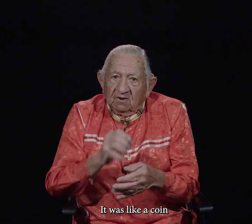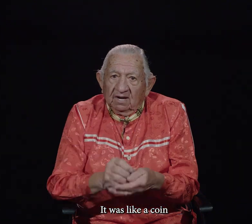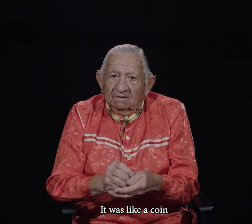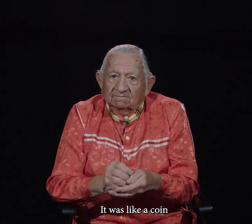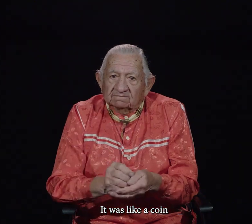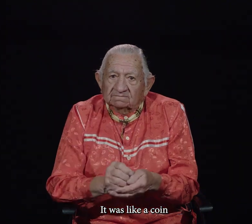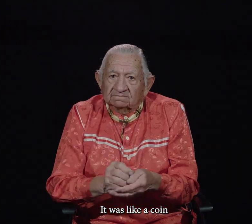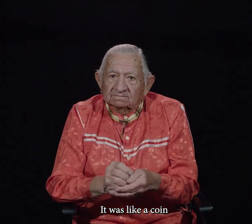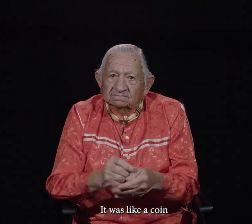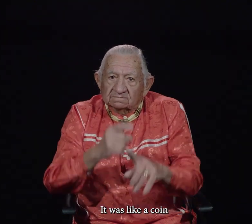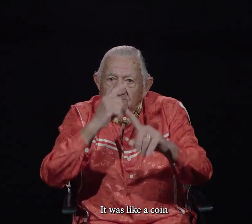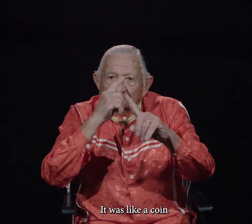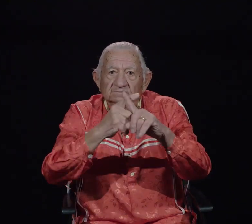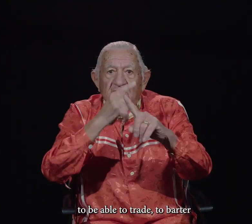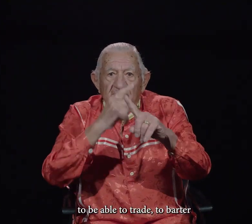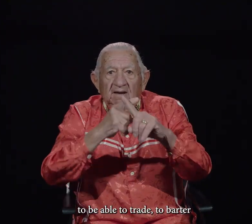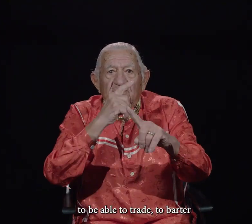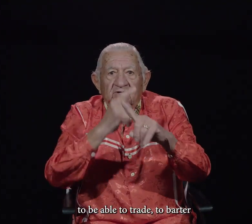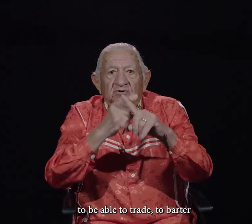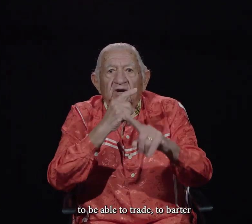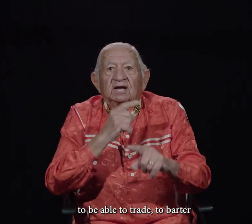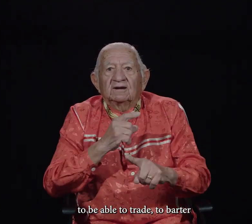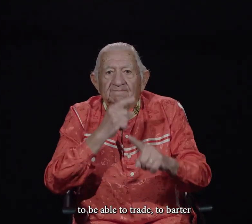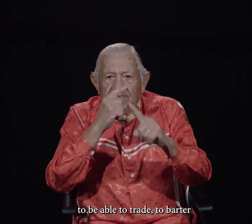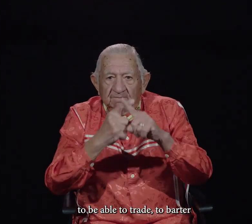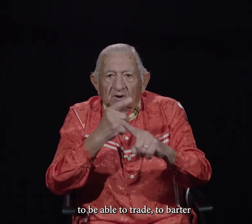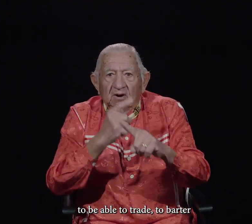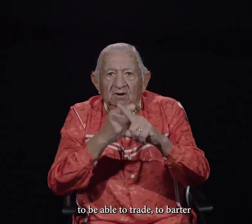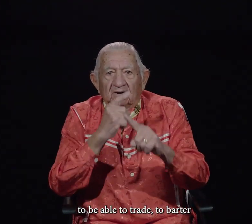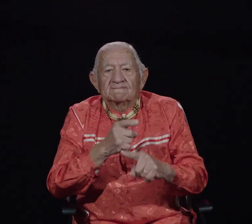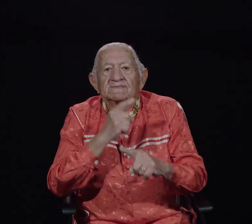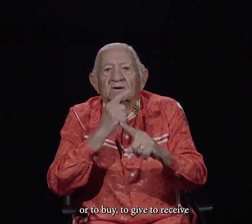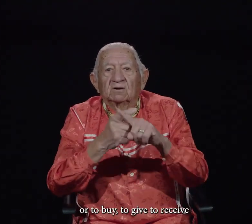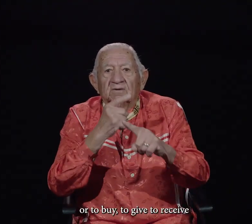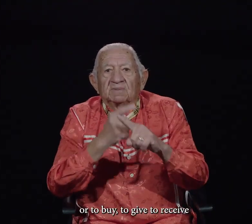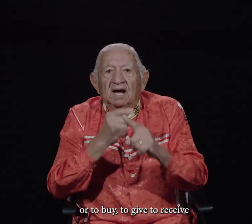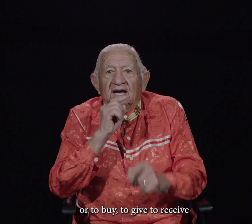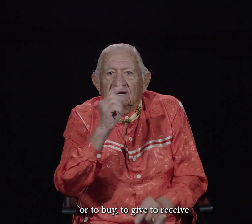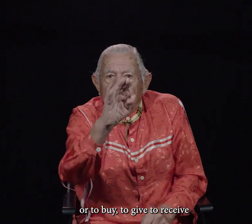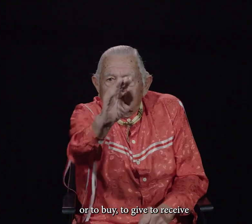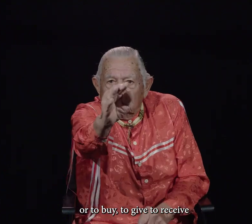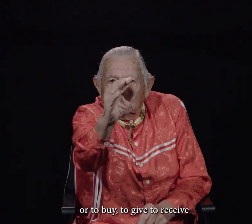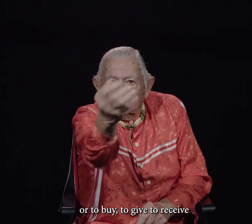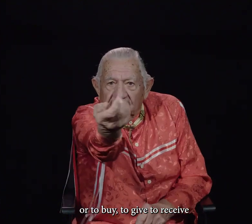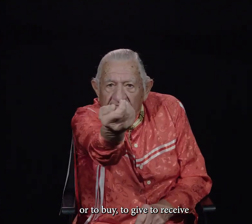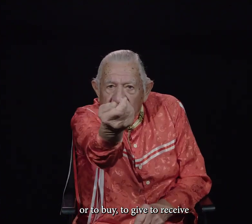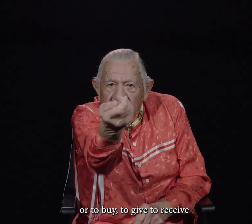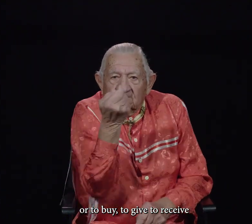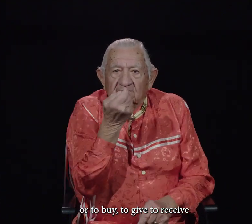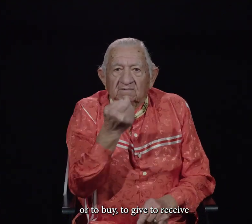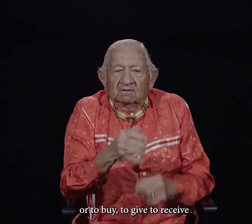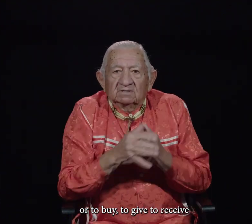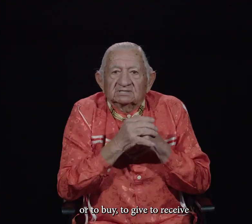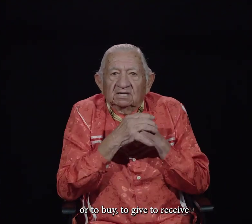coin, to be able to trade, to barter, or to buy, to give, to